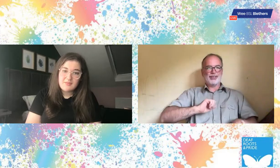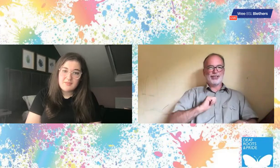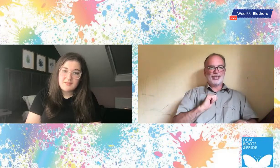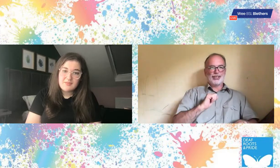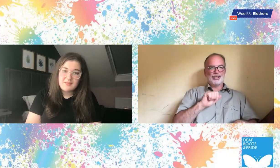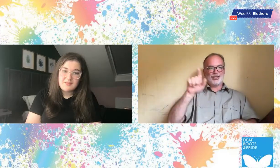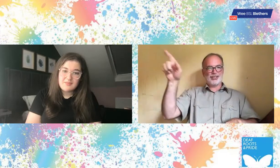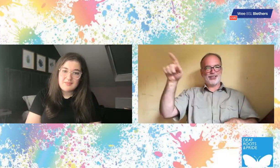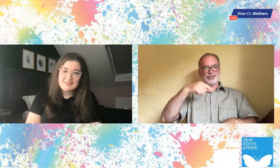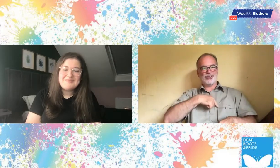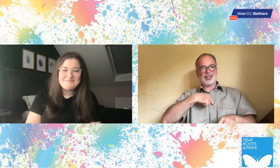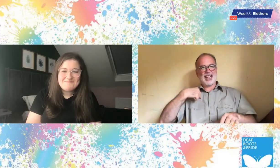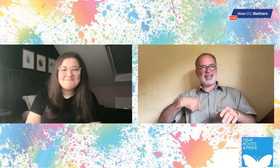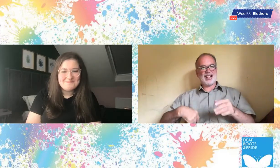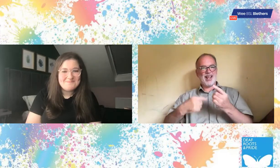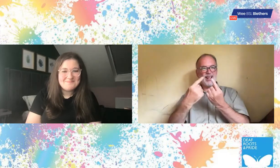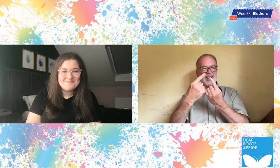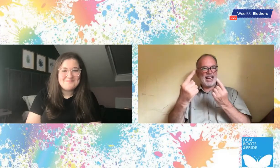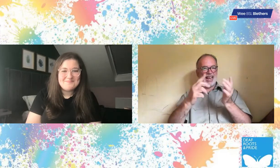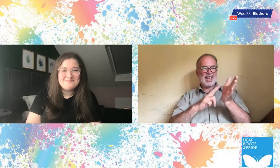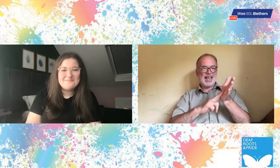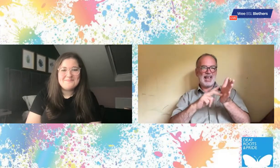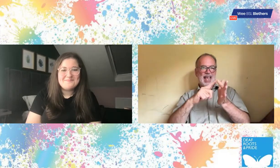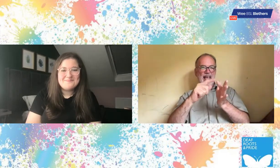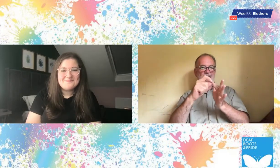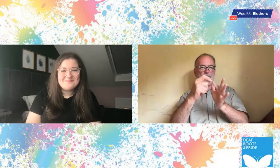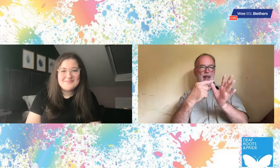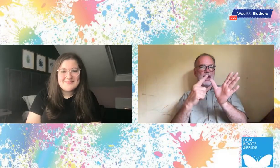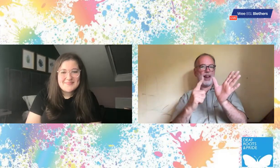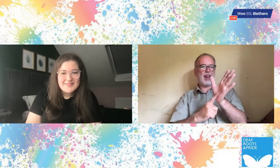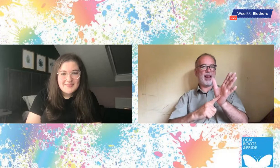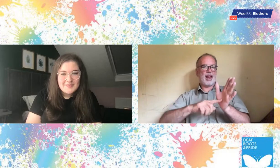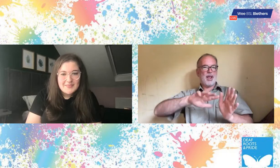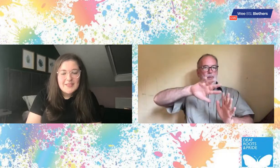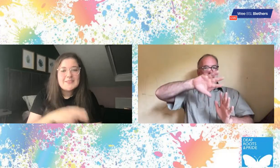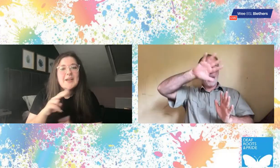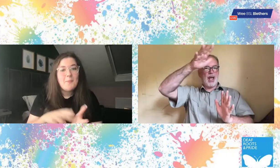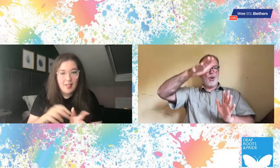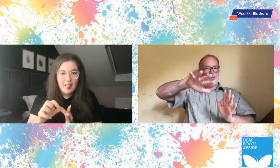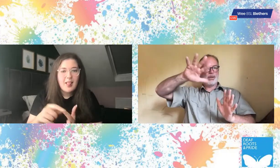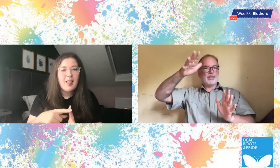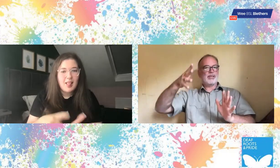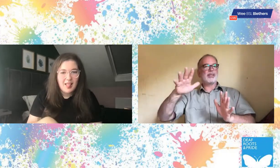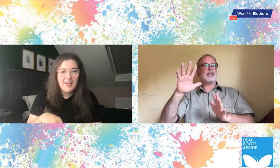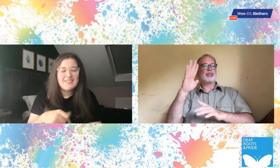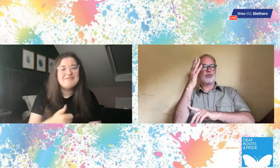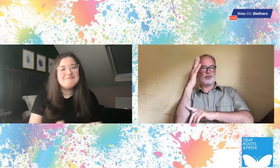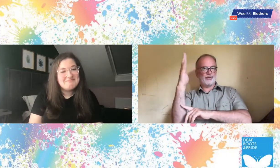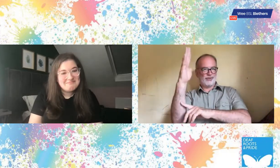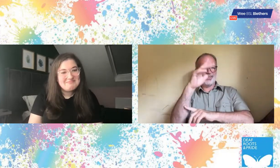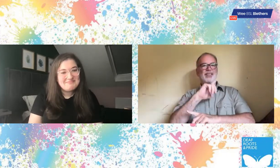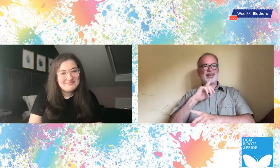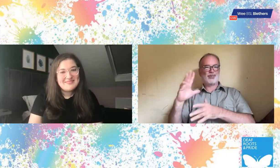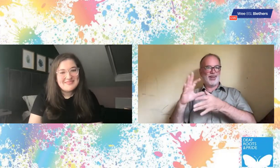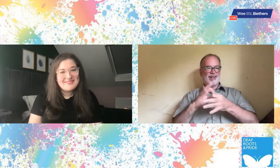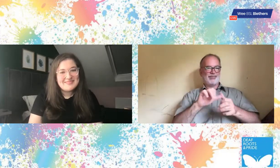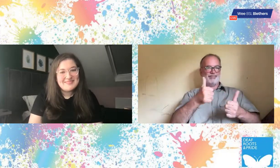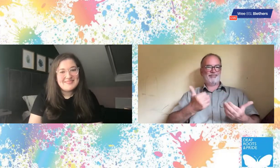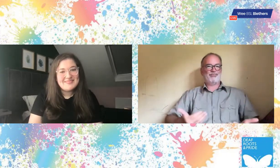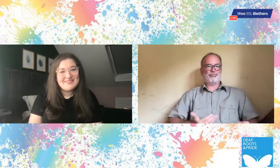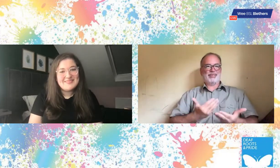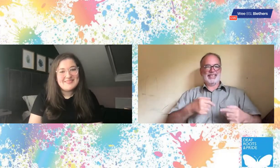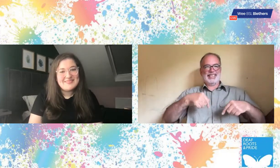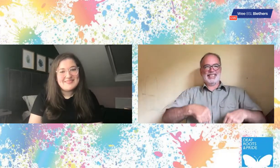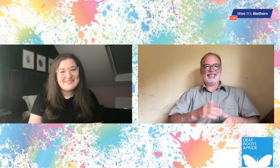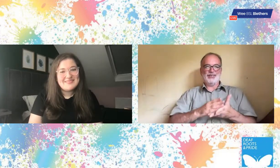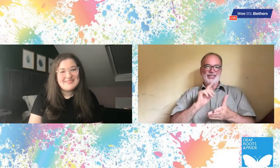destroyed. Um, so the area in China that they come from is a very mountainous area.